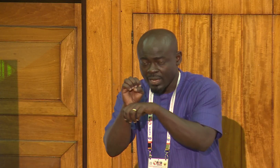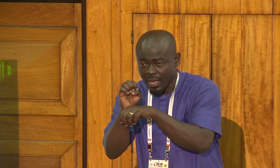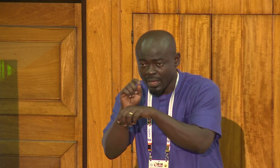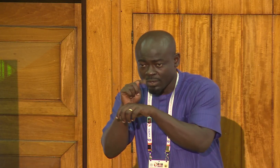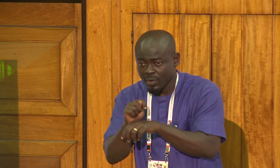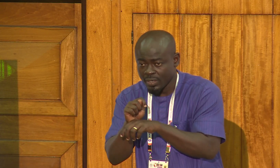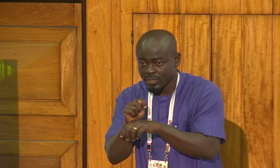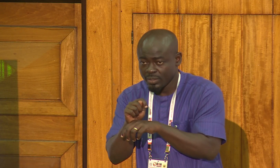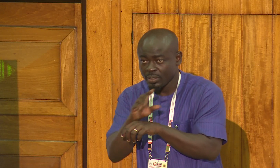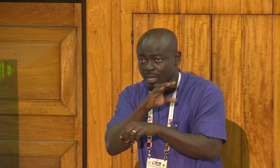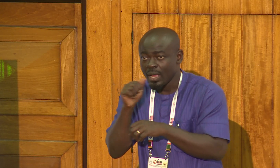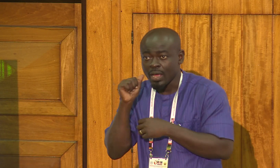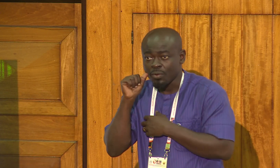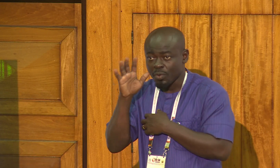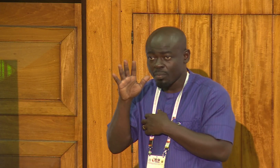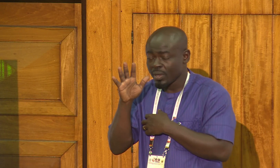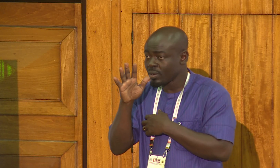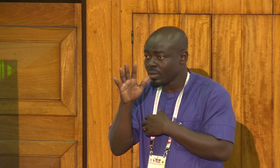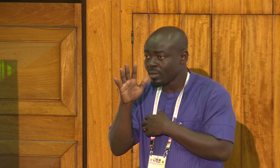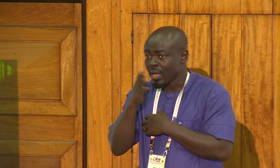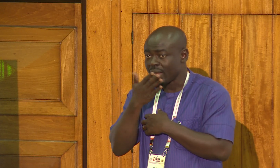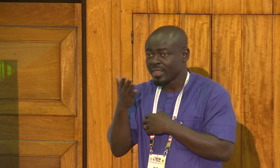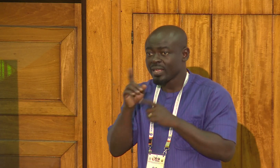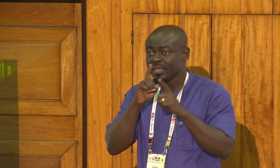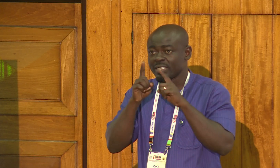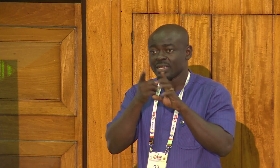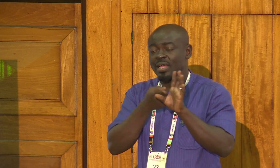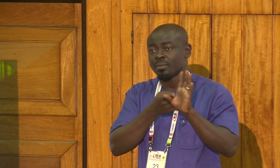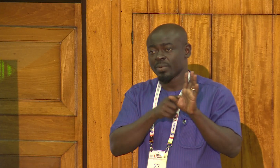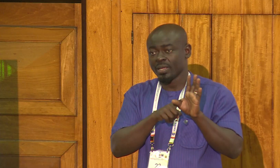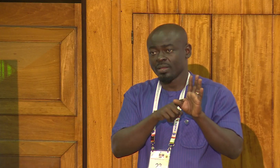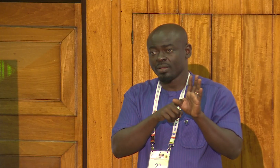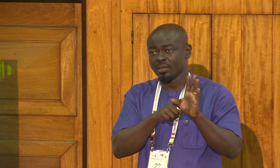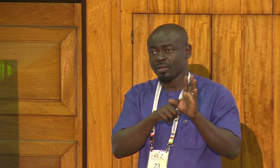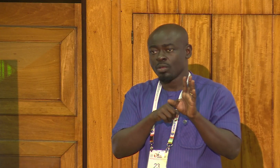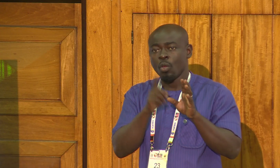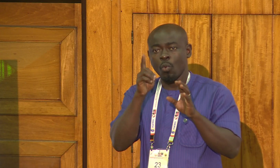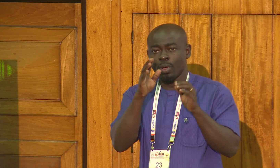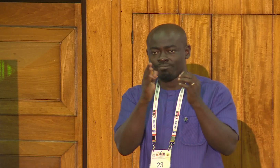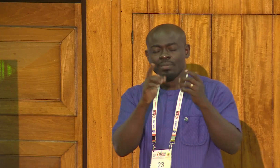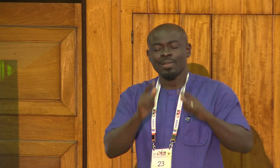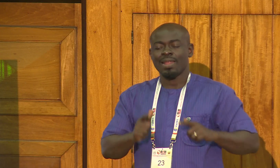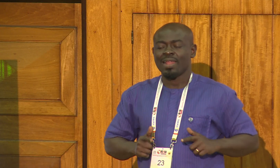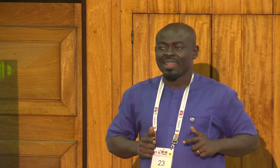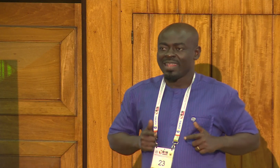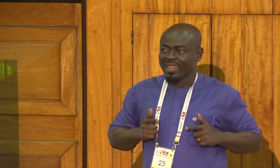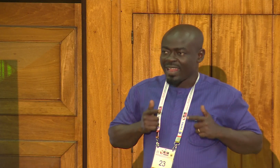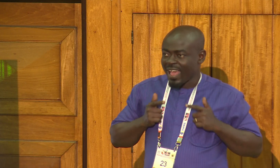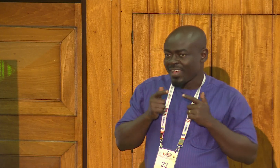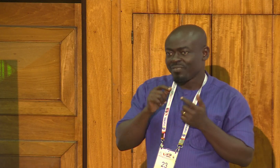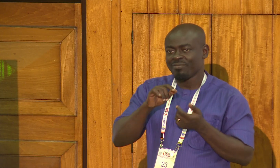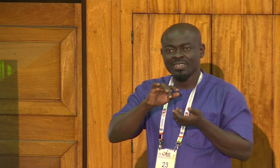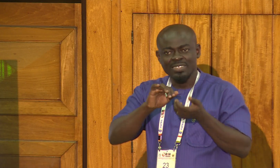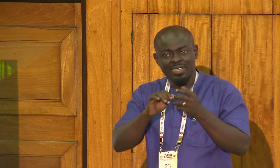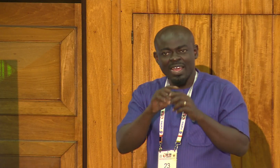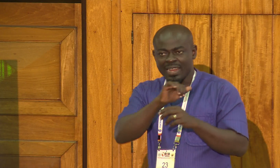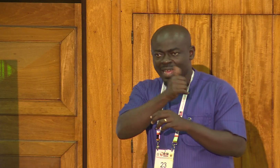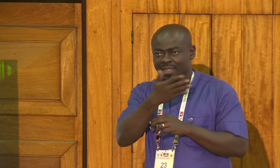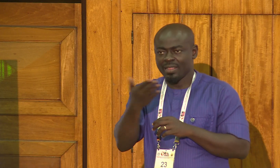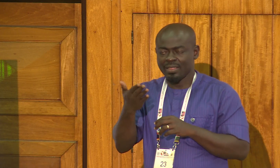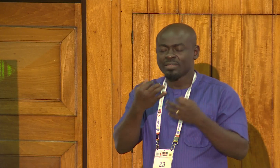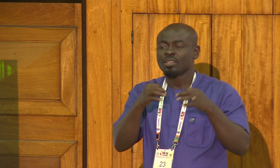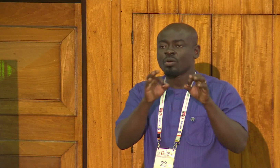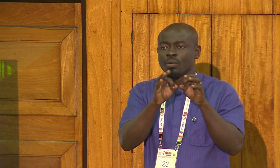women, and then also the things that I spoke about at the beginning, urbanization, lifestyle factors. Those are important.